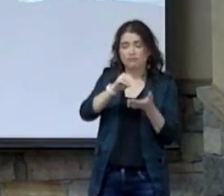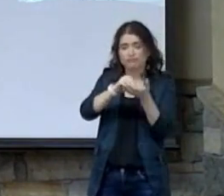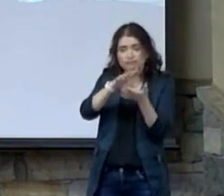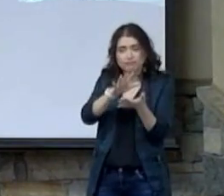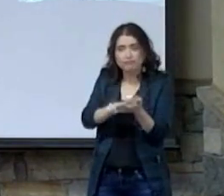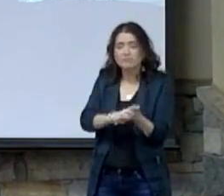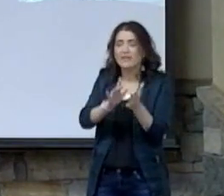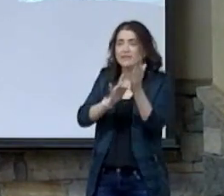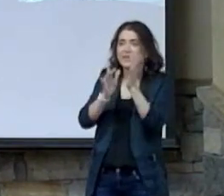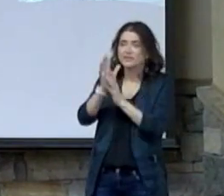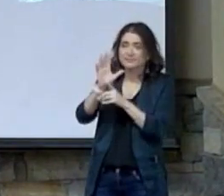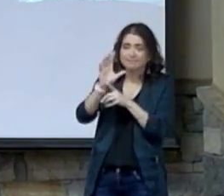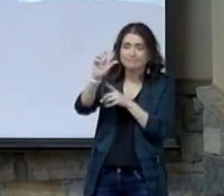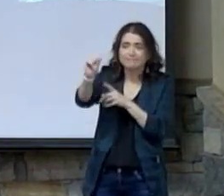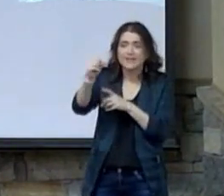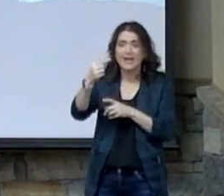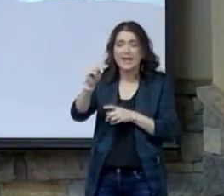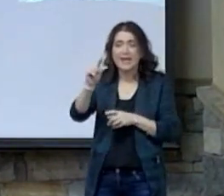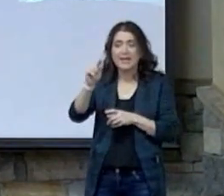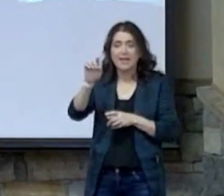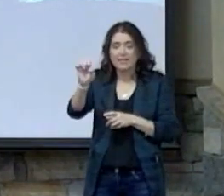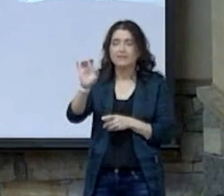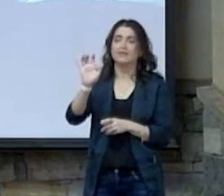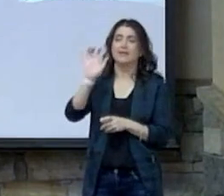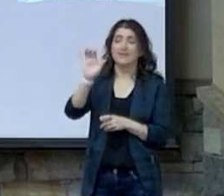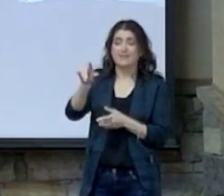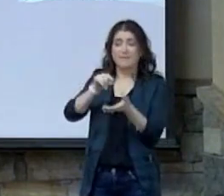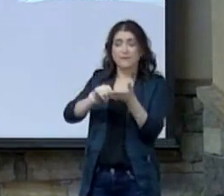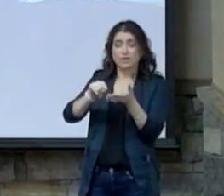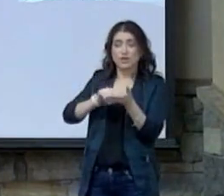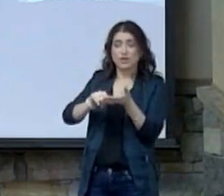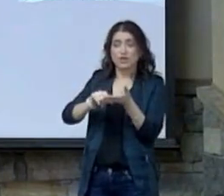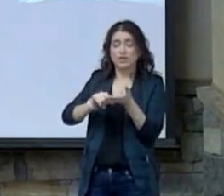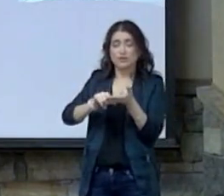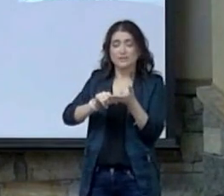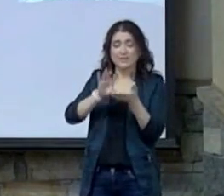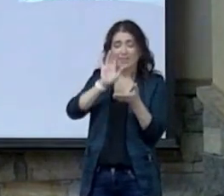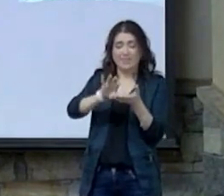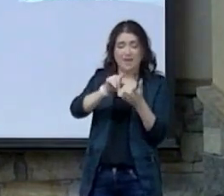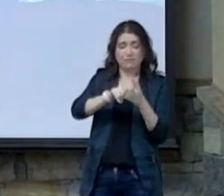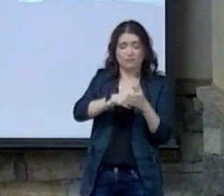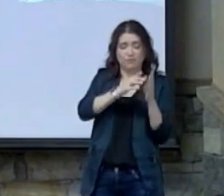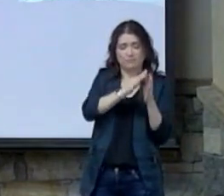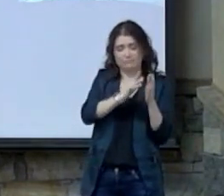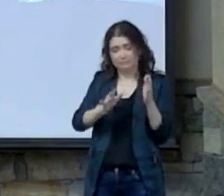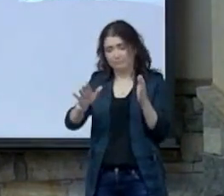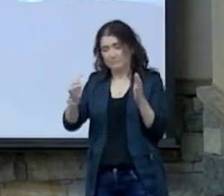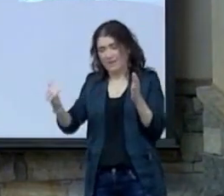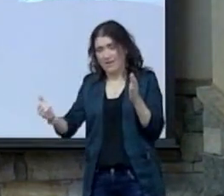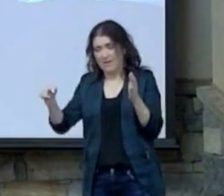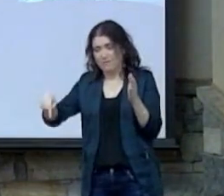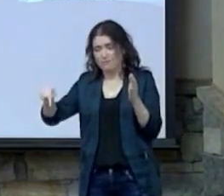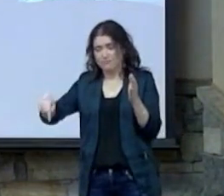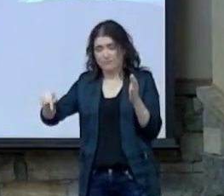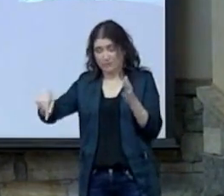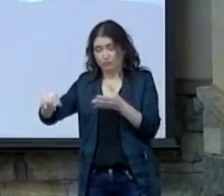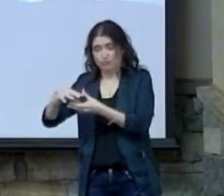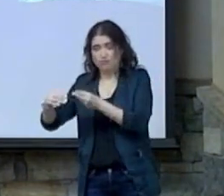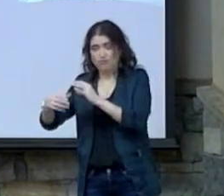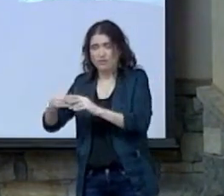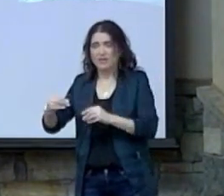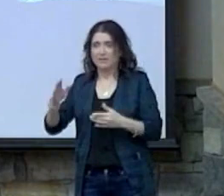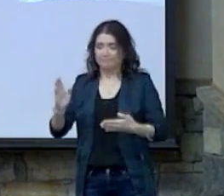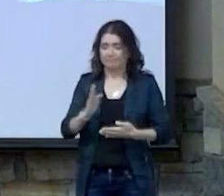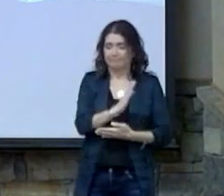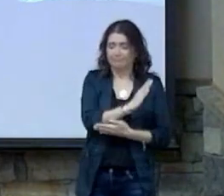Galilee. And from that particular verse to where we are right here, everything that occurs is Jesus' ministry